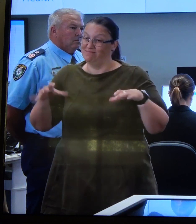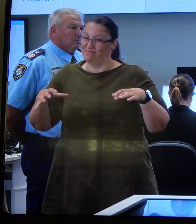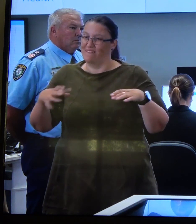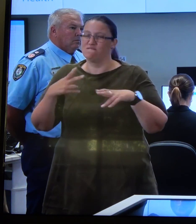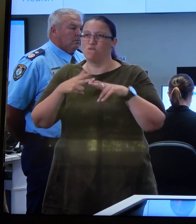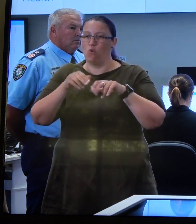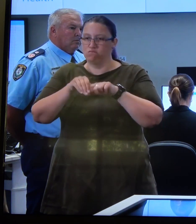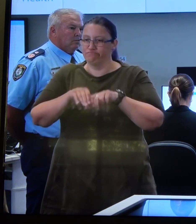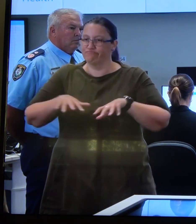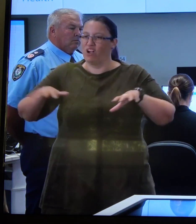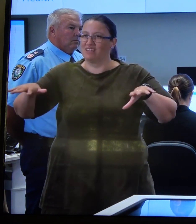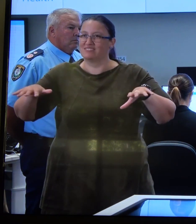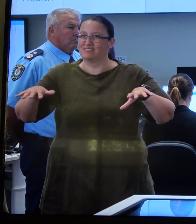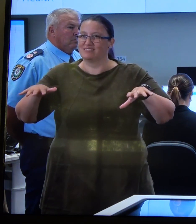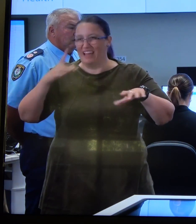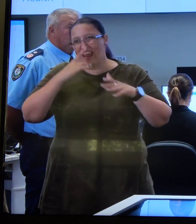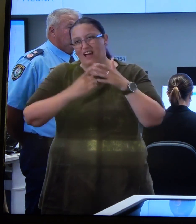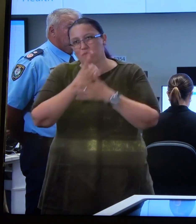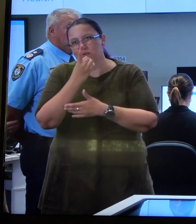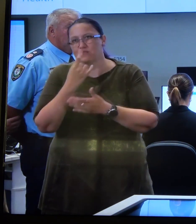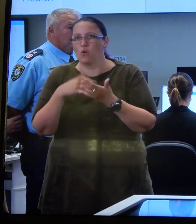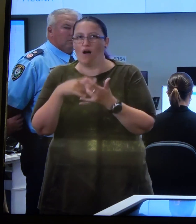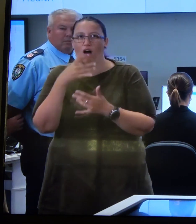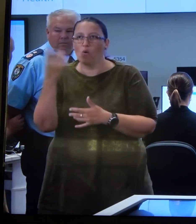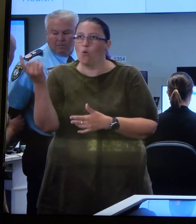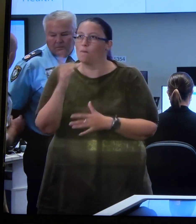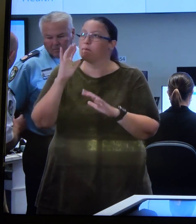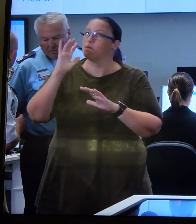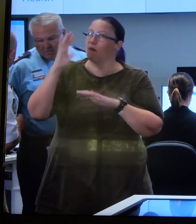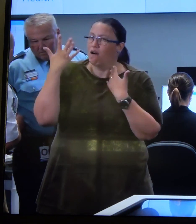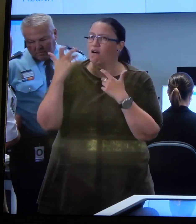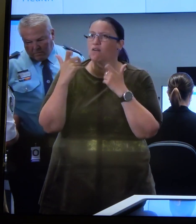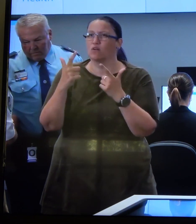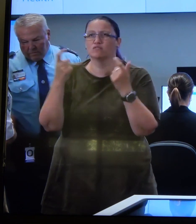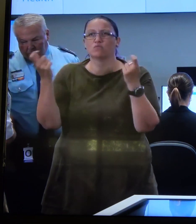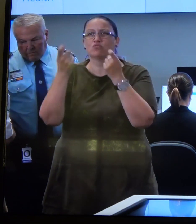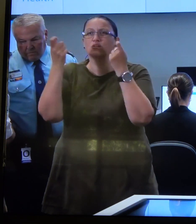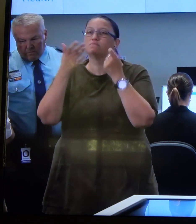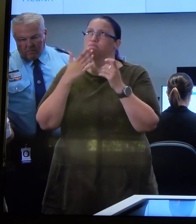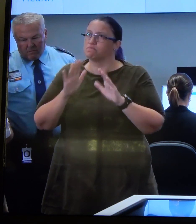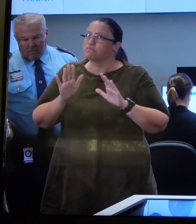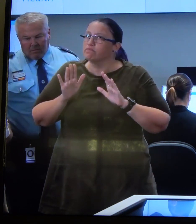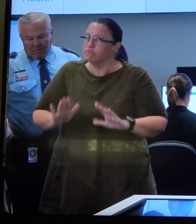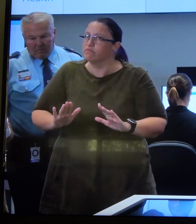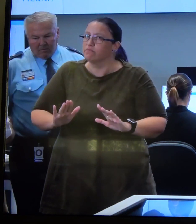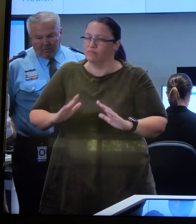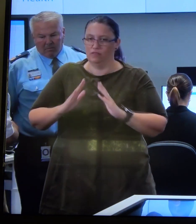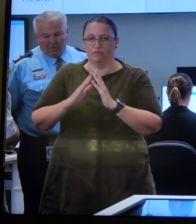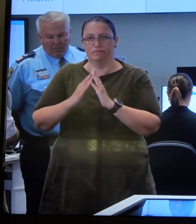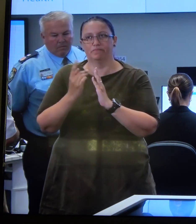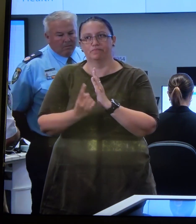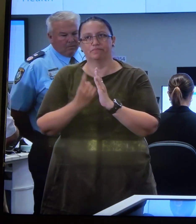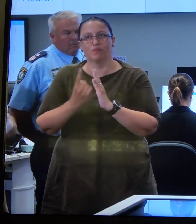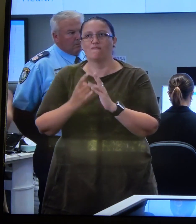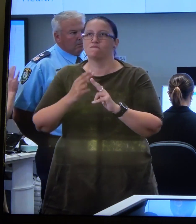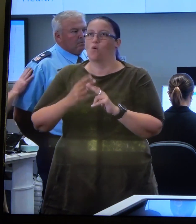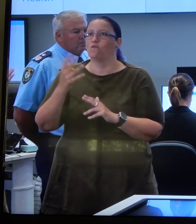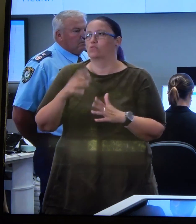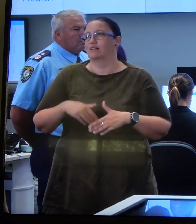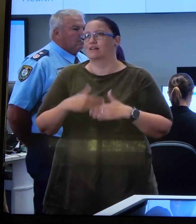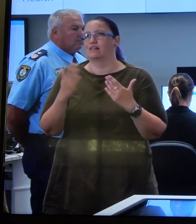onward transmission. So we do urge everyone to take our public health advice seriously and please self-isolate